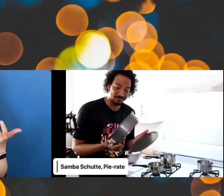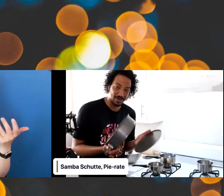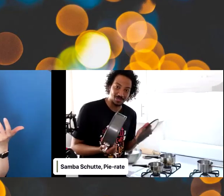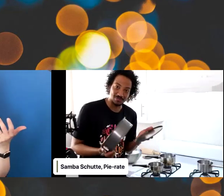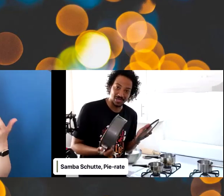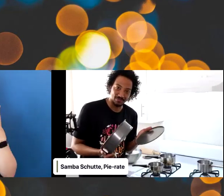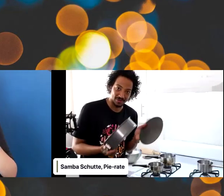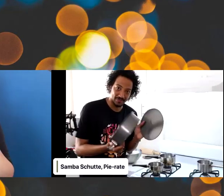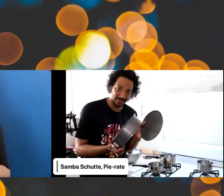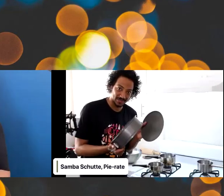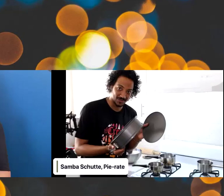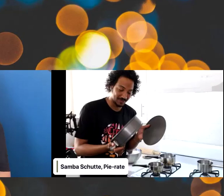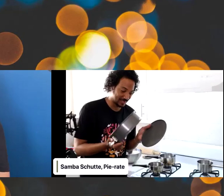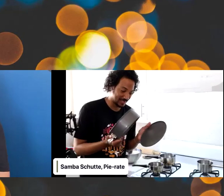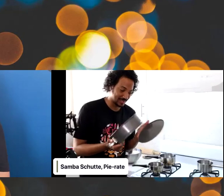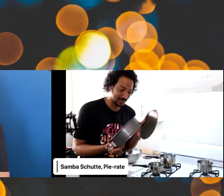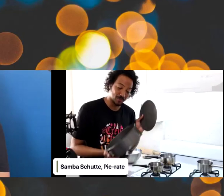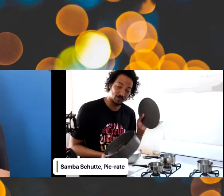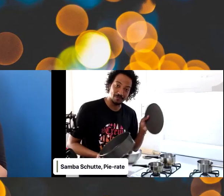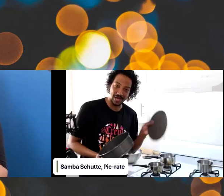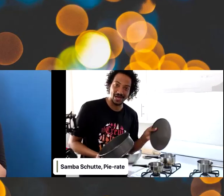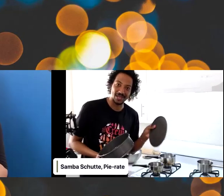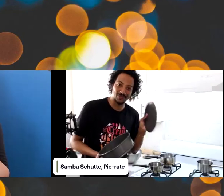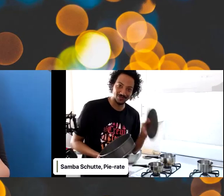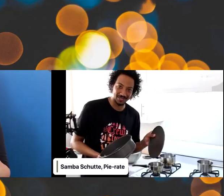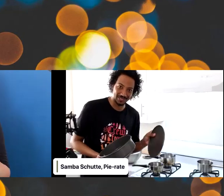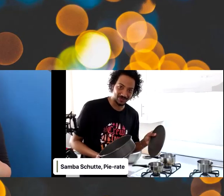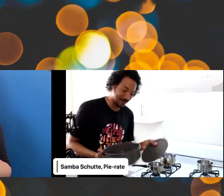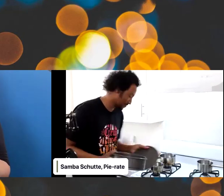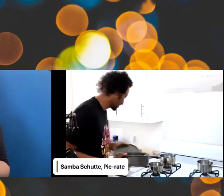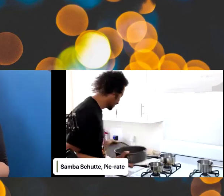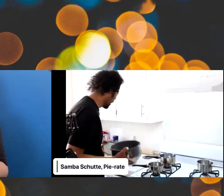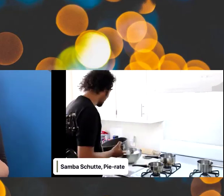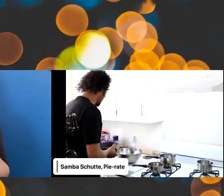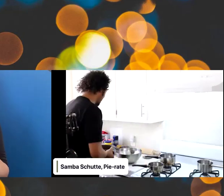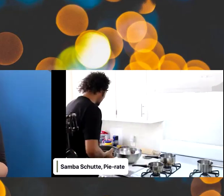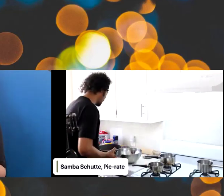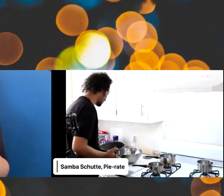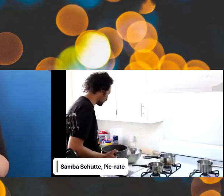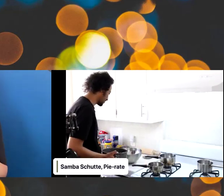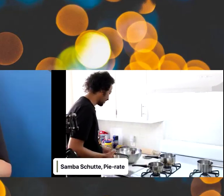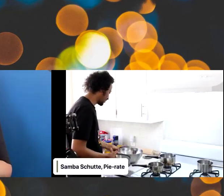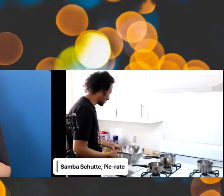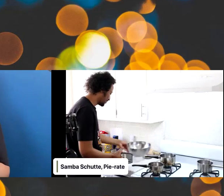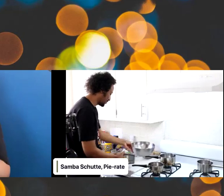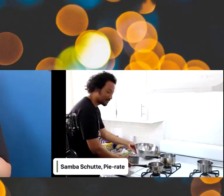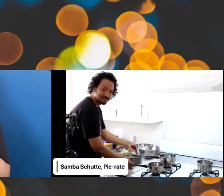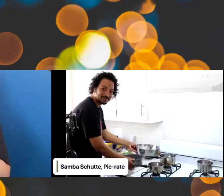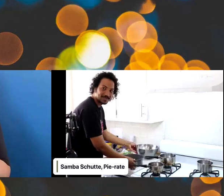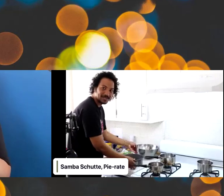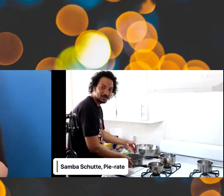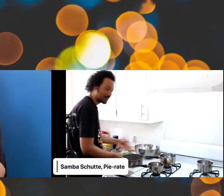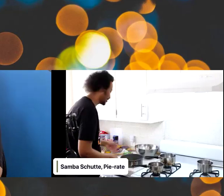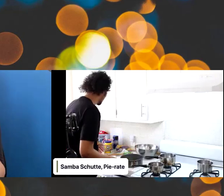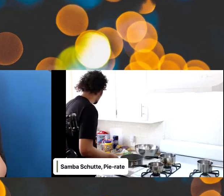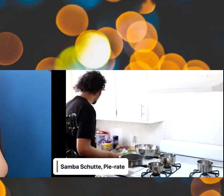some parchment paper on this so that it's easier to remove the pie once you started it, okay? So what I do,